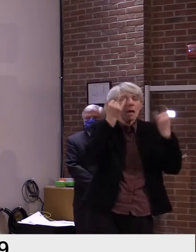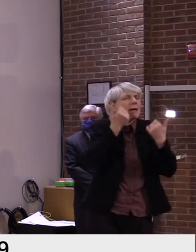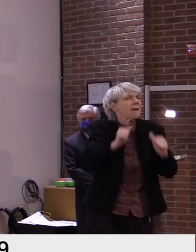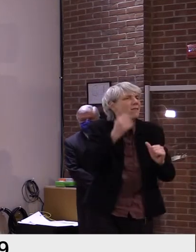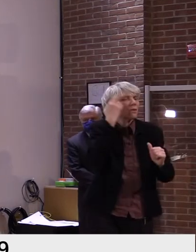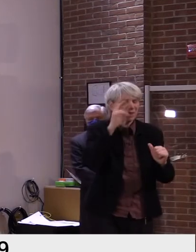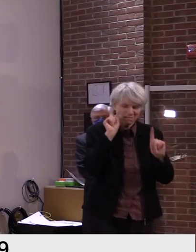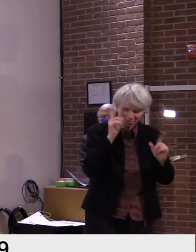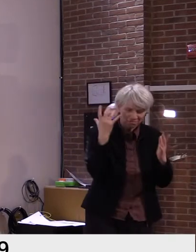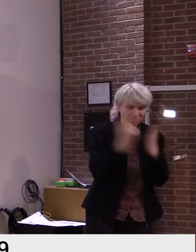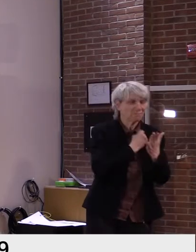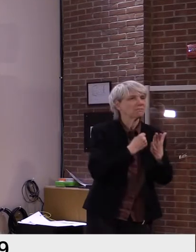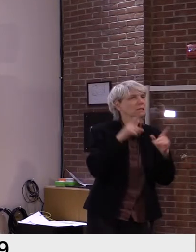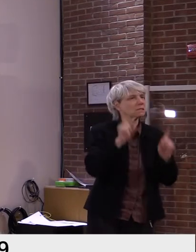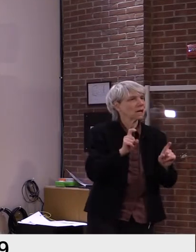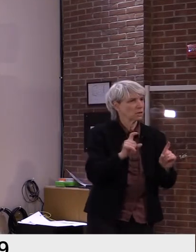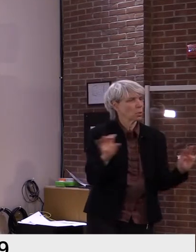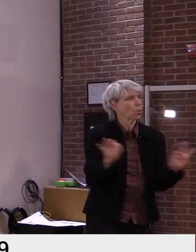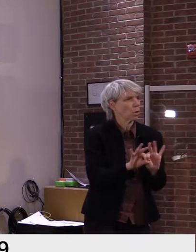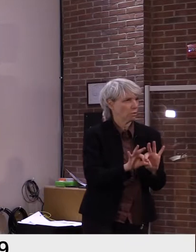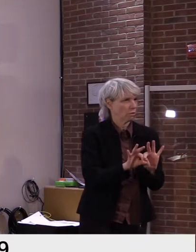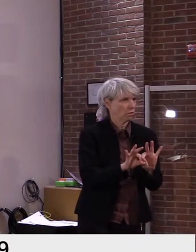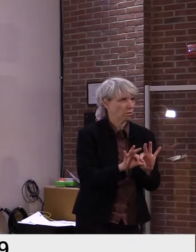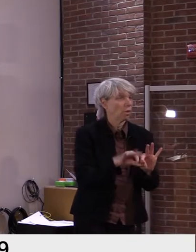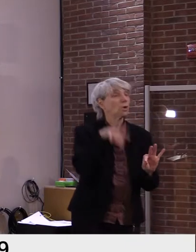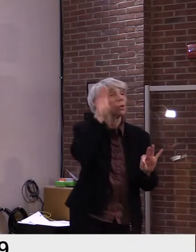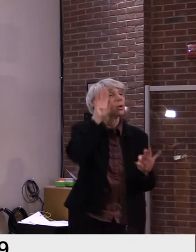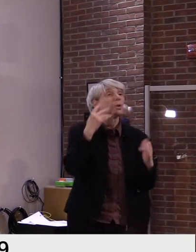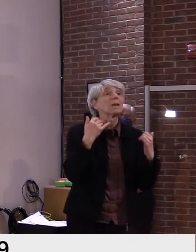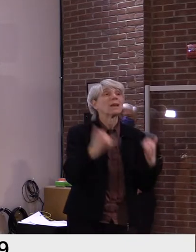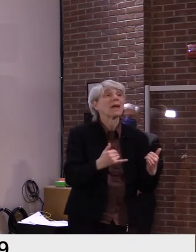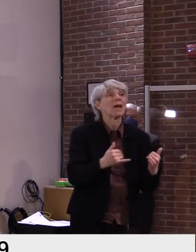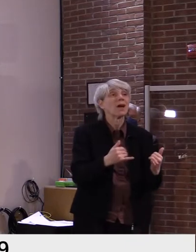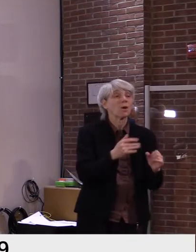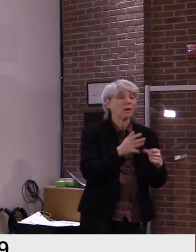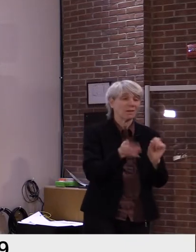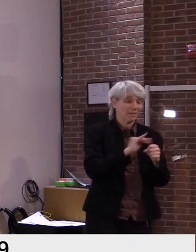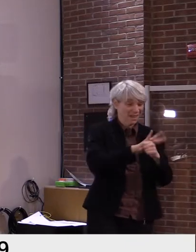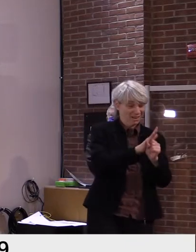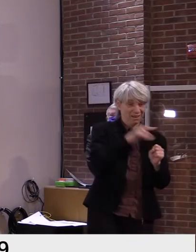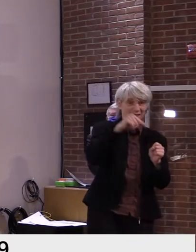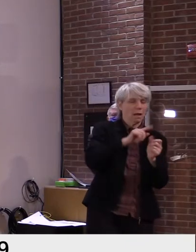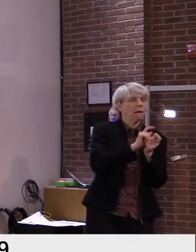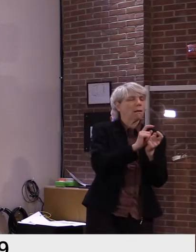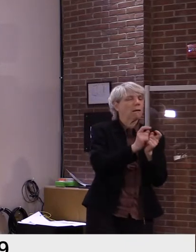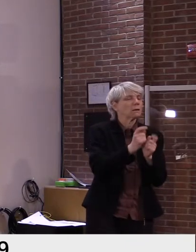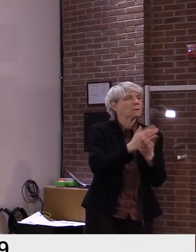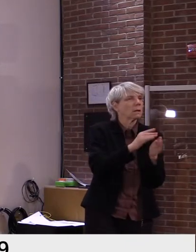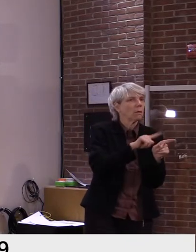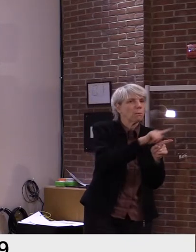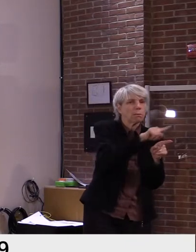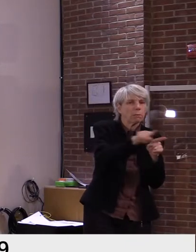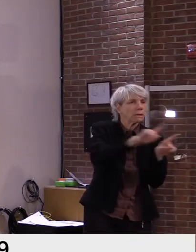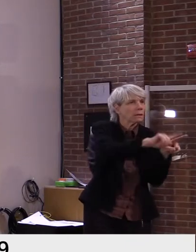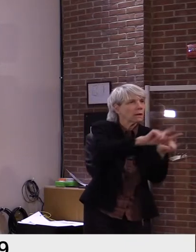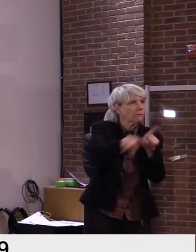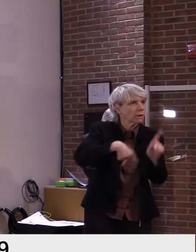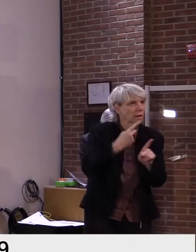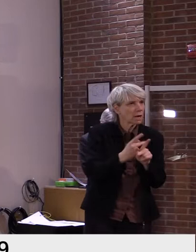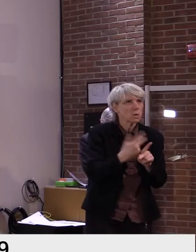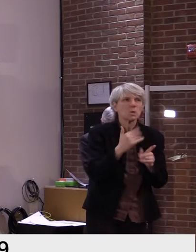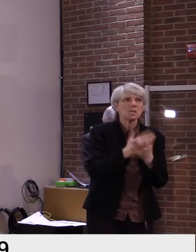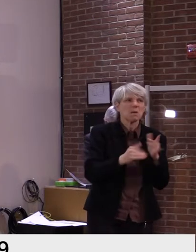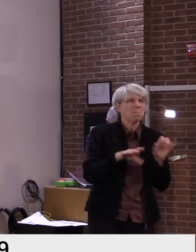variants of the virus, I will emphasize once again that the month of March will be a key time in our race to keep